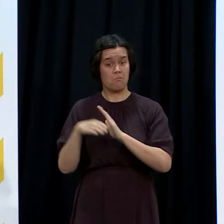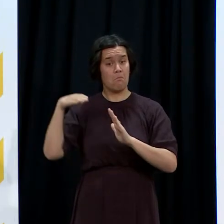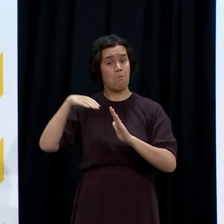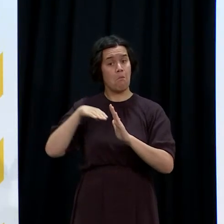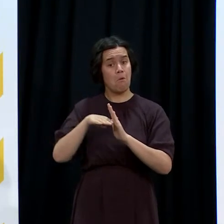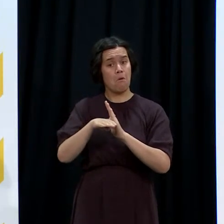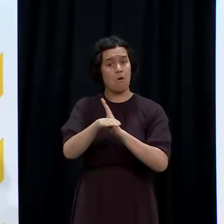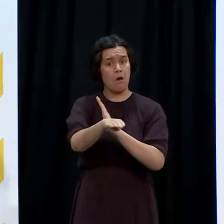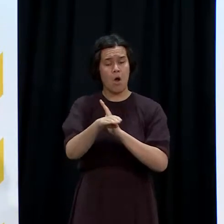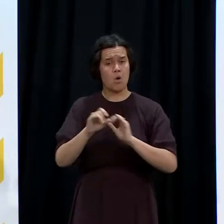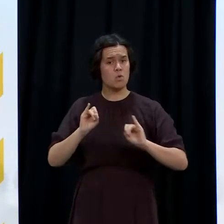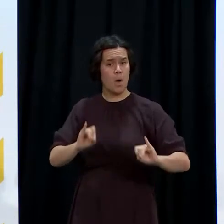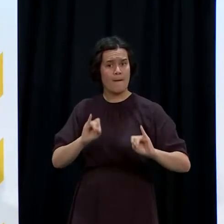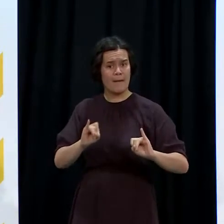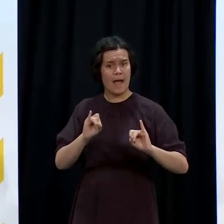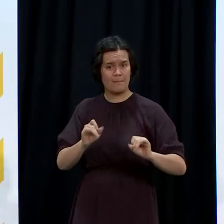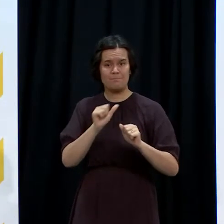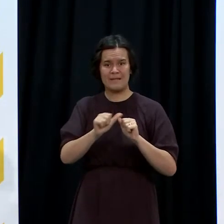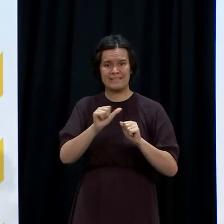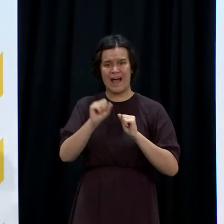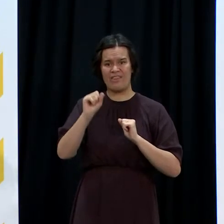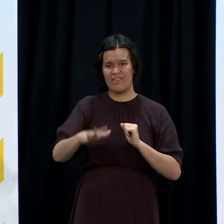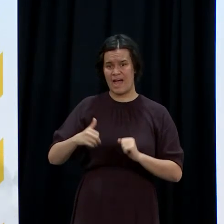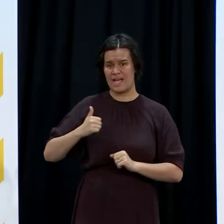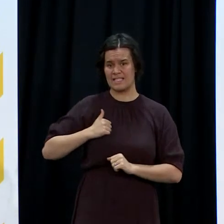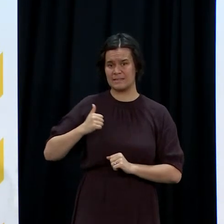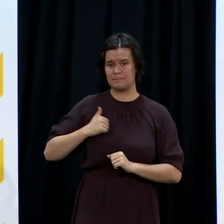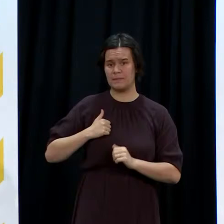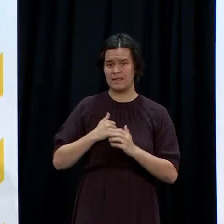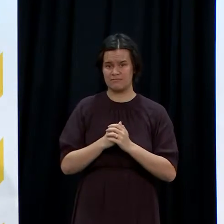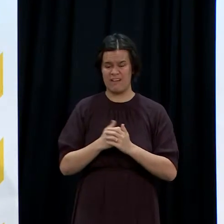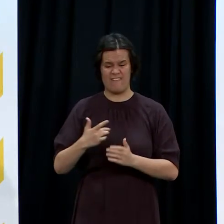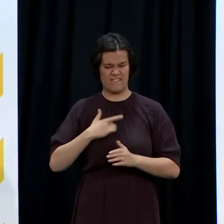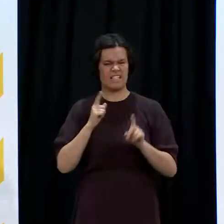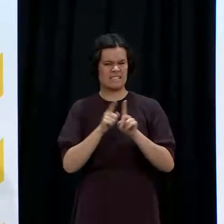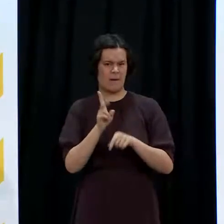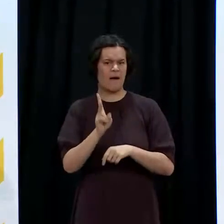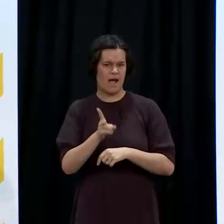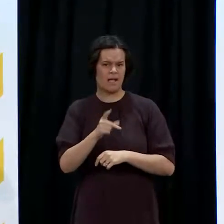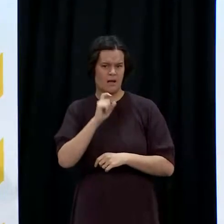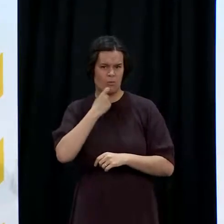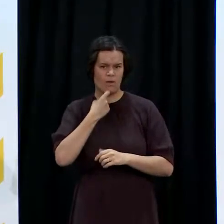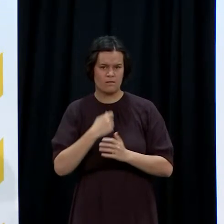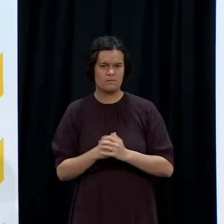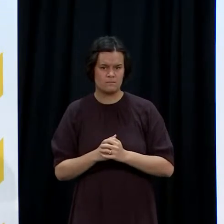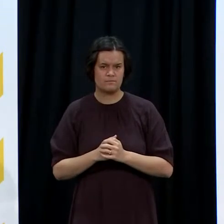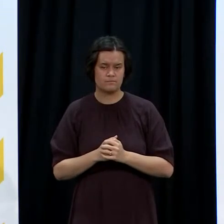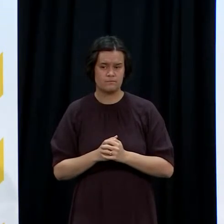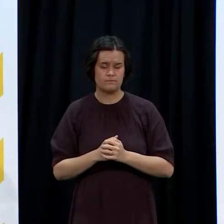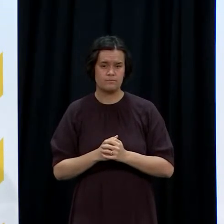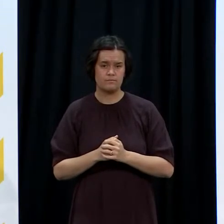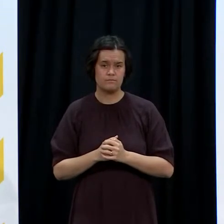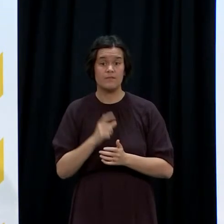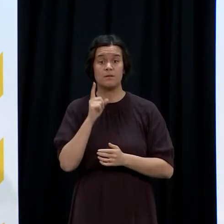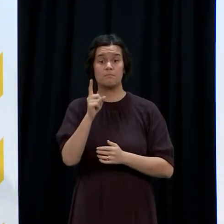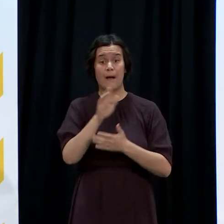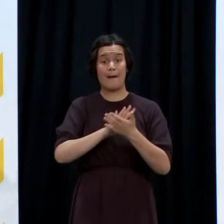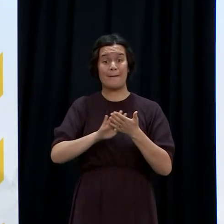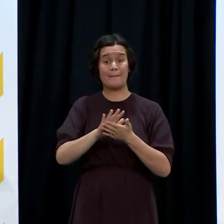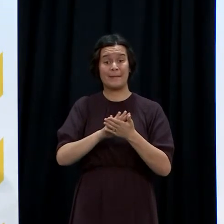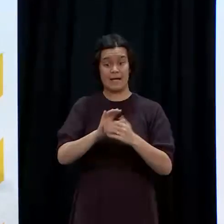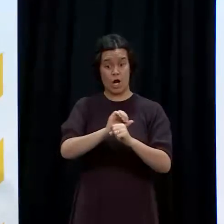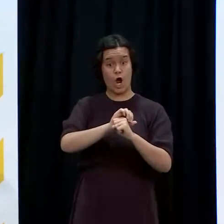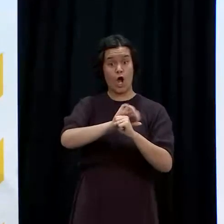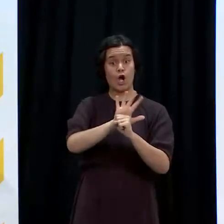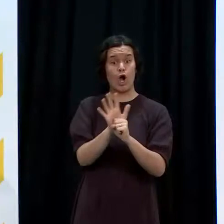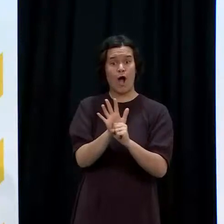and most forecasters are assuming the same will happen as we emerge from this outbreak. But that is not to say that the pandemic is